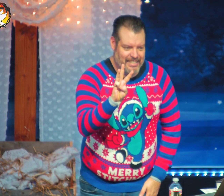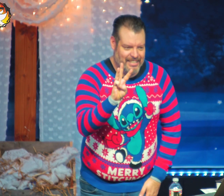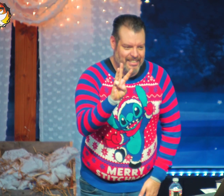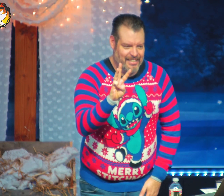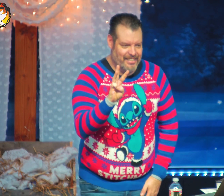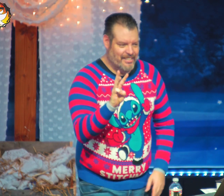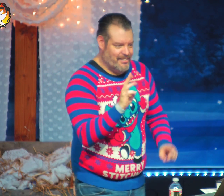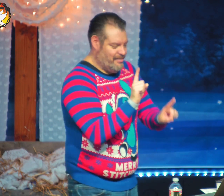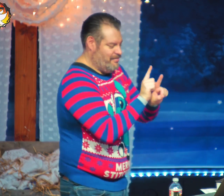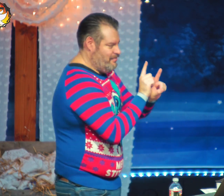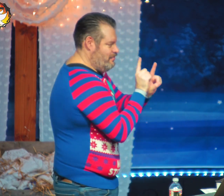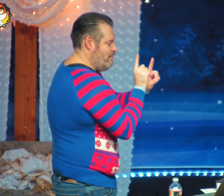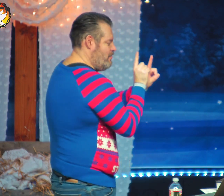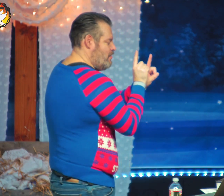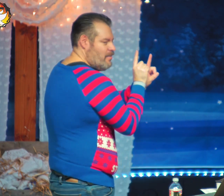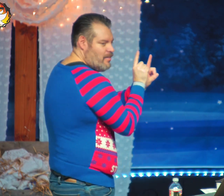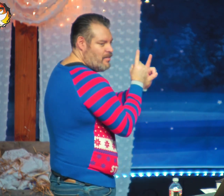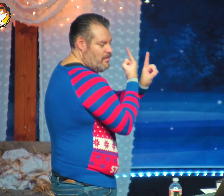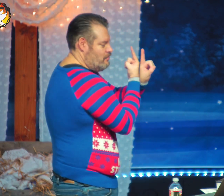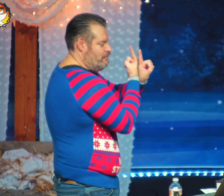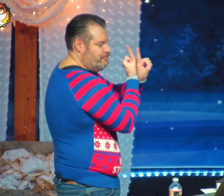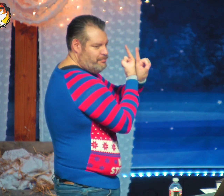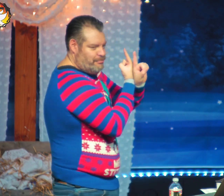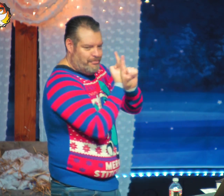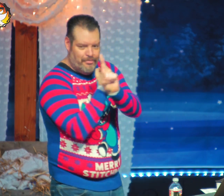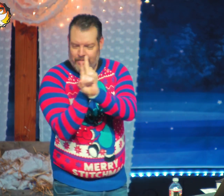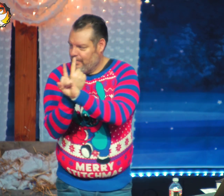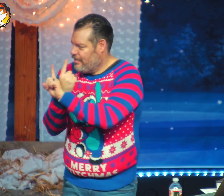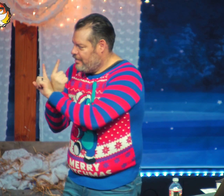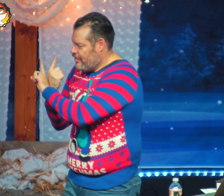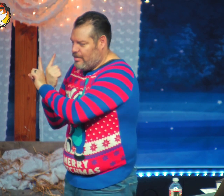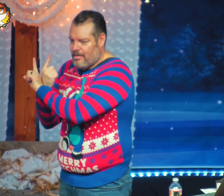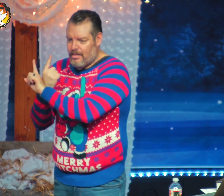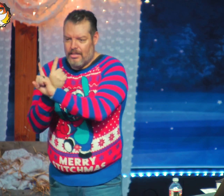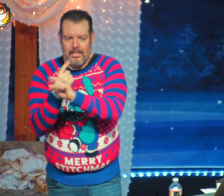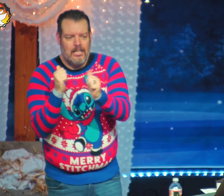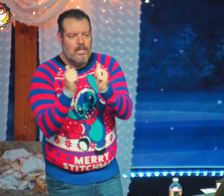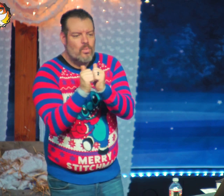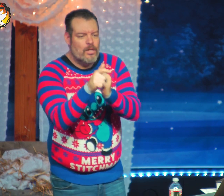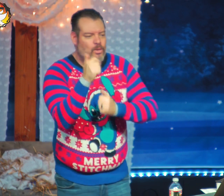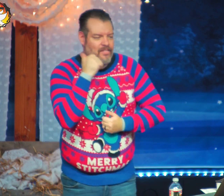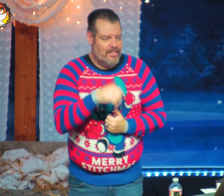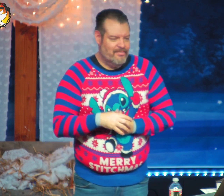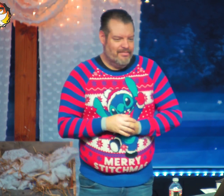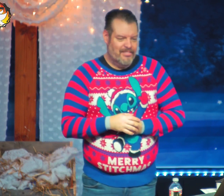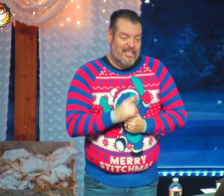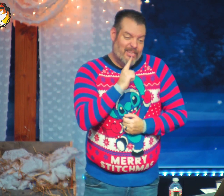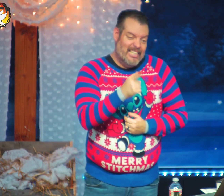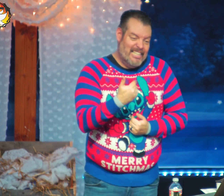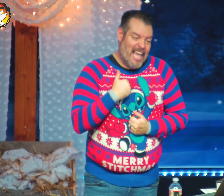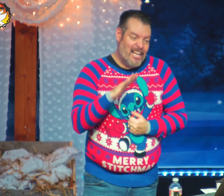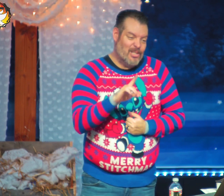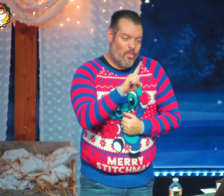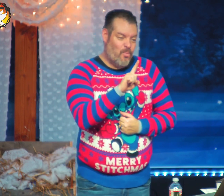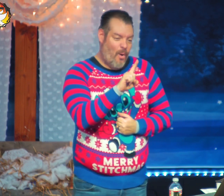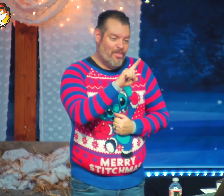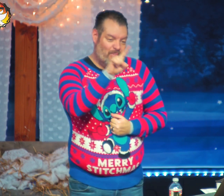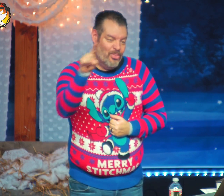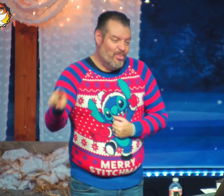God isn't saying, ooh, you know, I have a minute to fight with you and I got to move on. He's with you every day in the military.